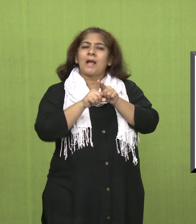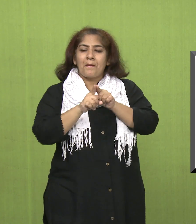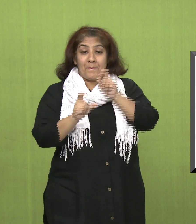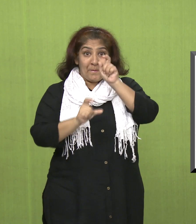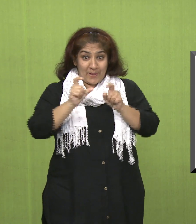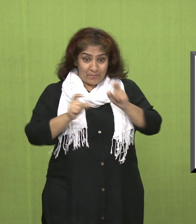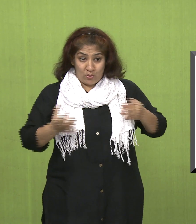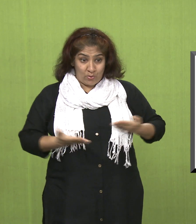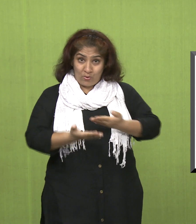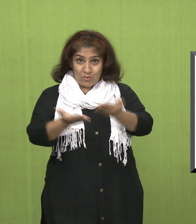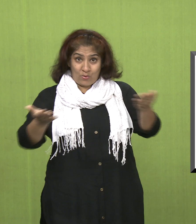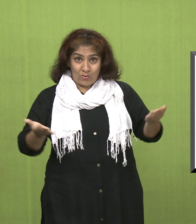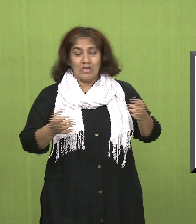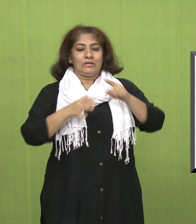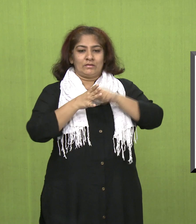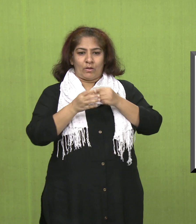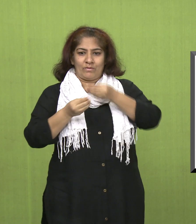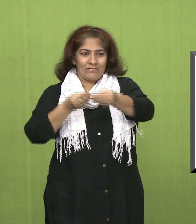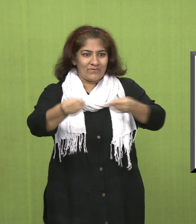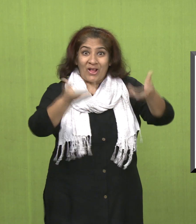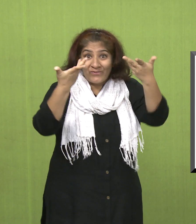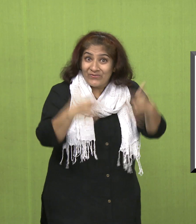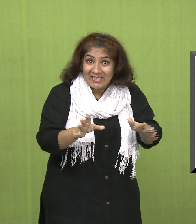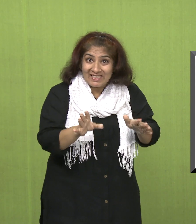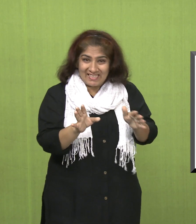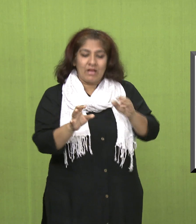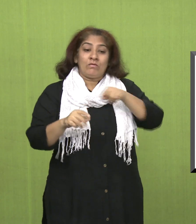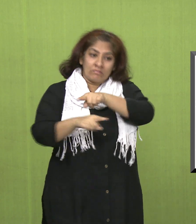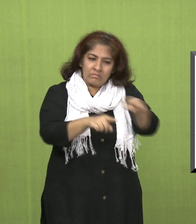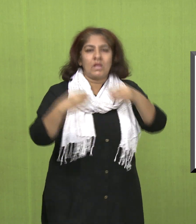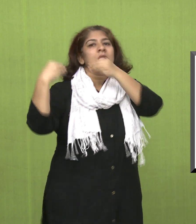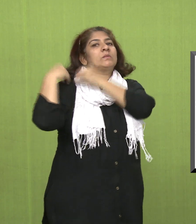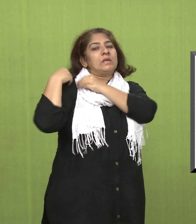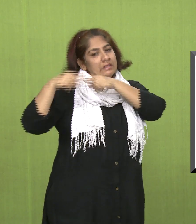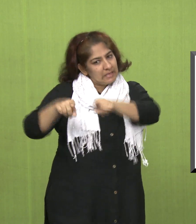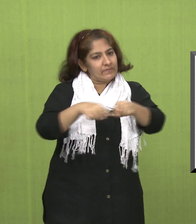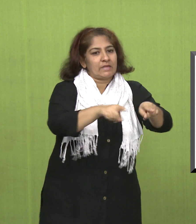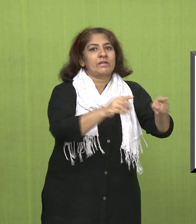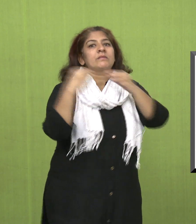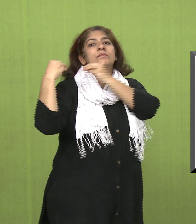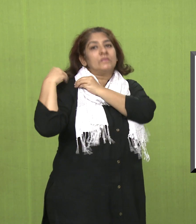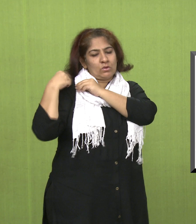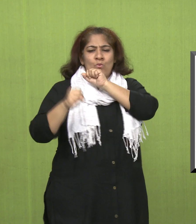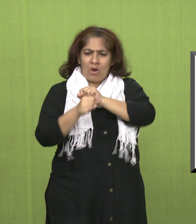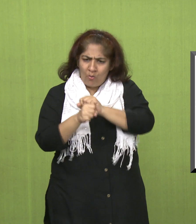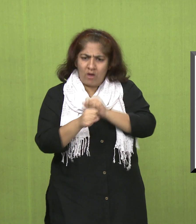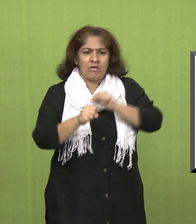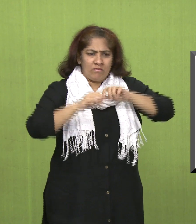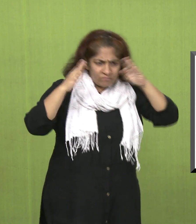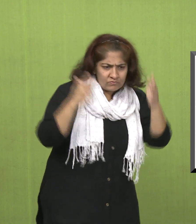Fourth point, for example, if in any company different responsibilities are given to different people and they have to develop